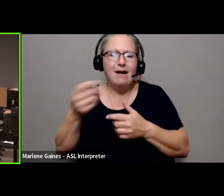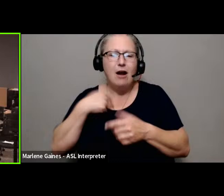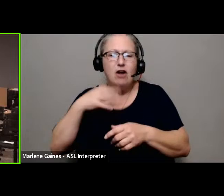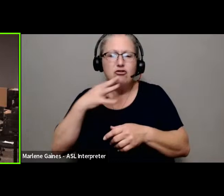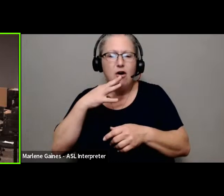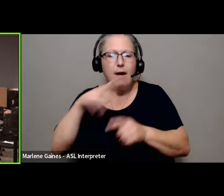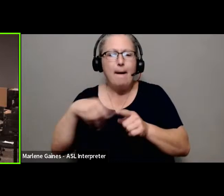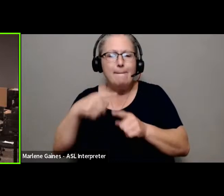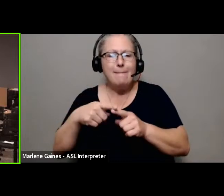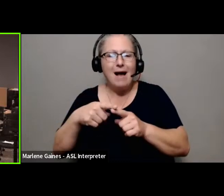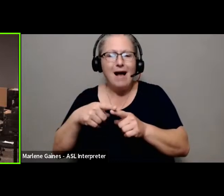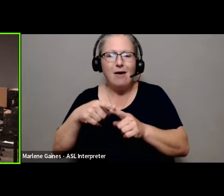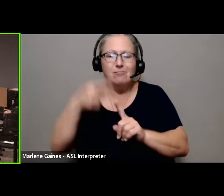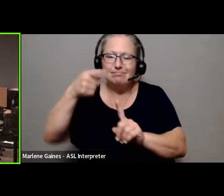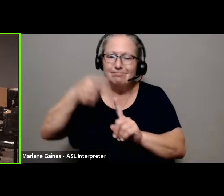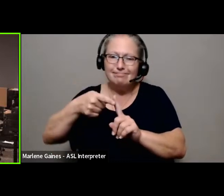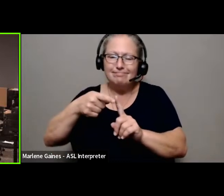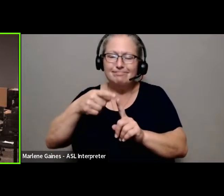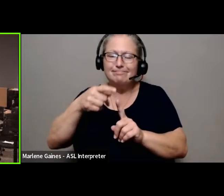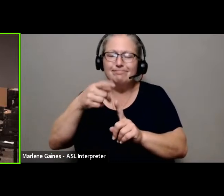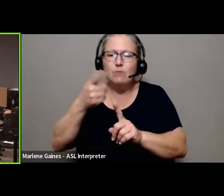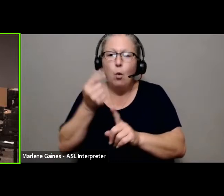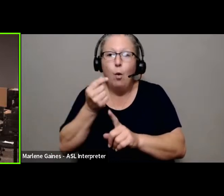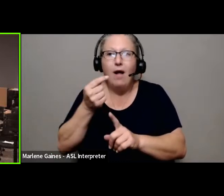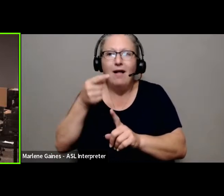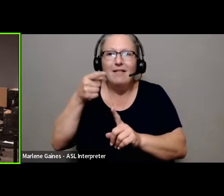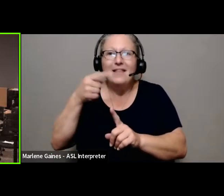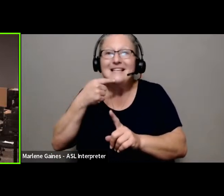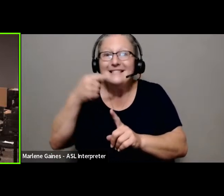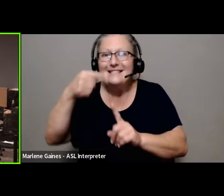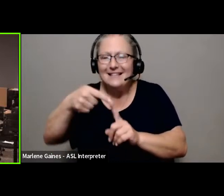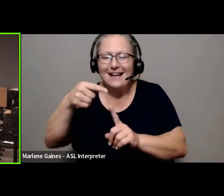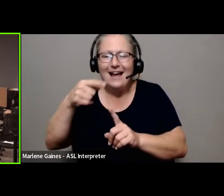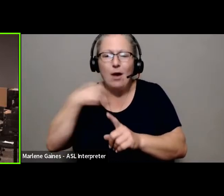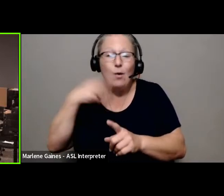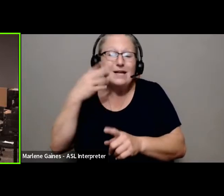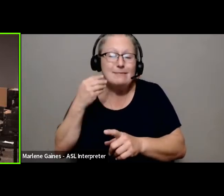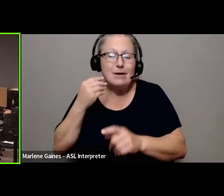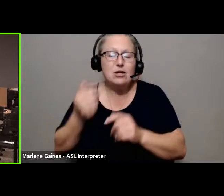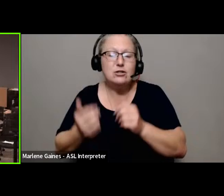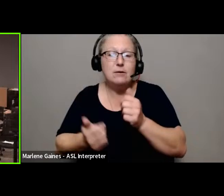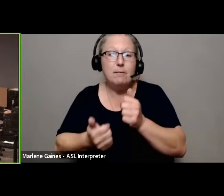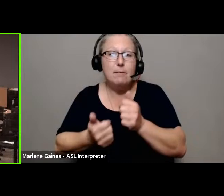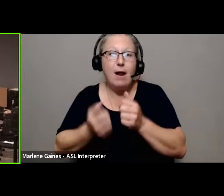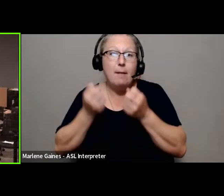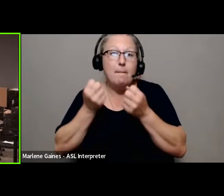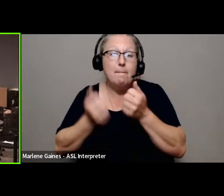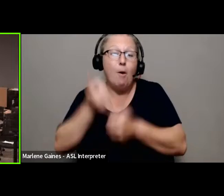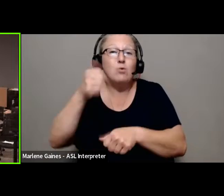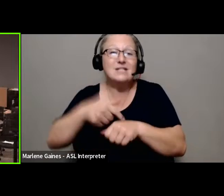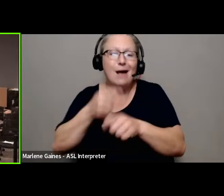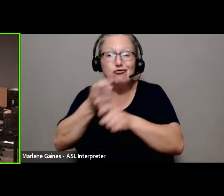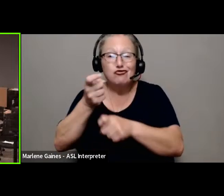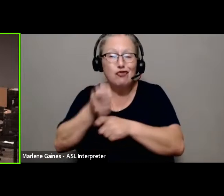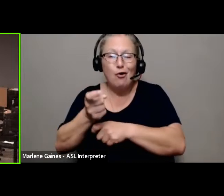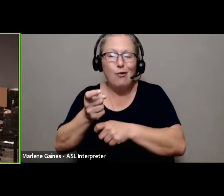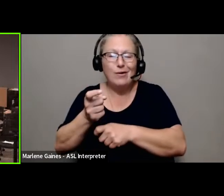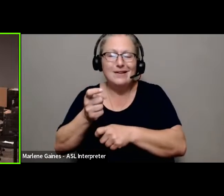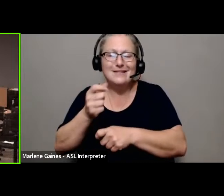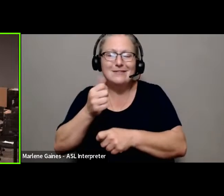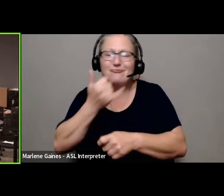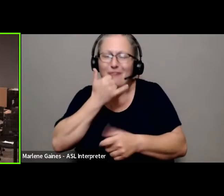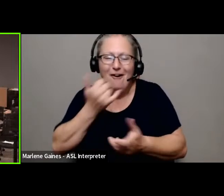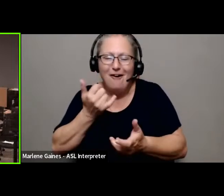a lot about context and the power of context. And that's really what we experience is it's a lot of times it's jokes gone wrong. It's